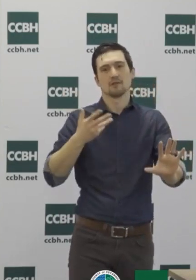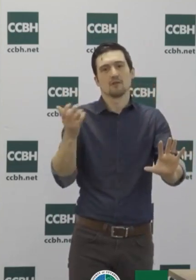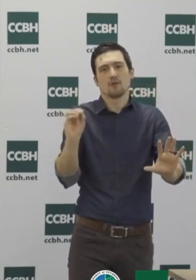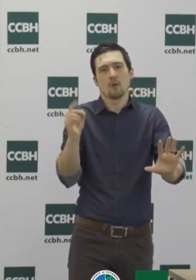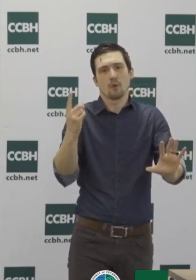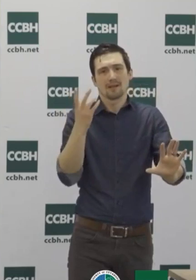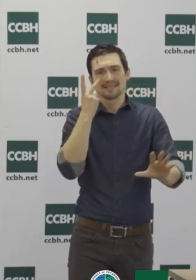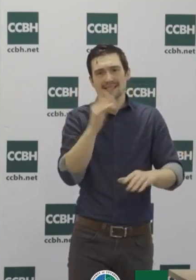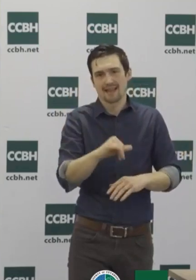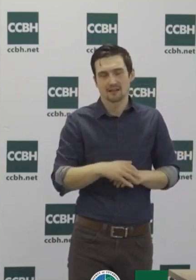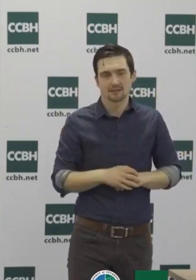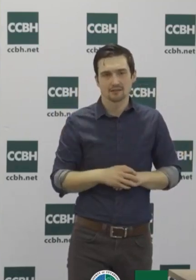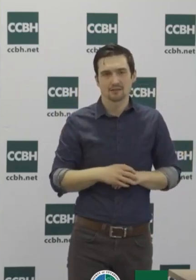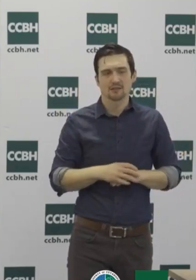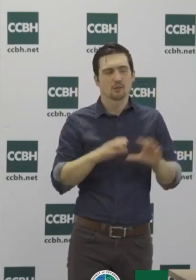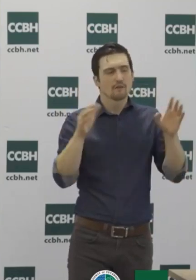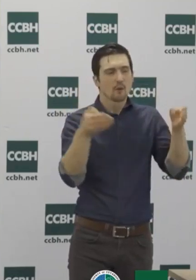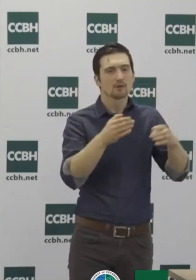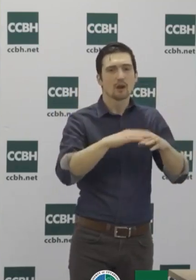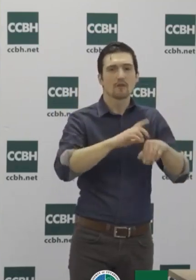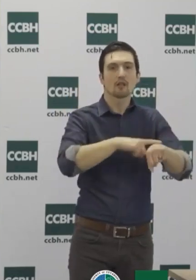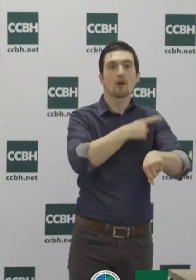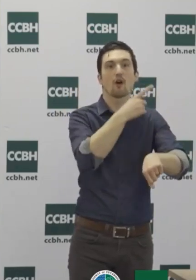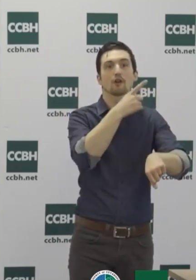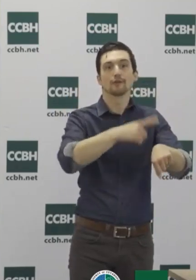we focus a lot on our long-term care